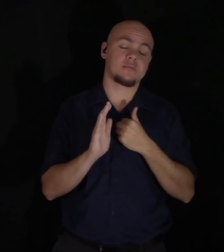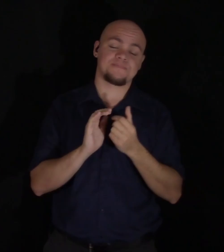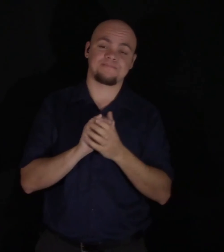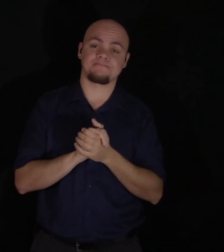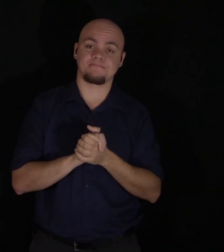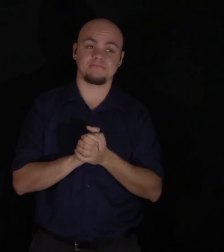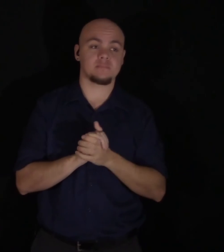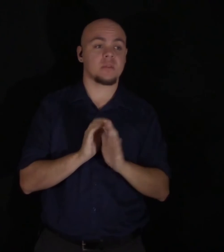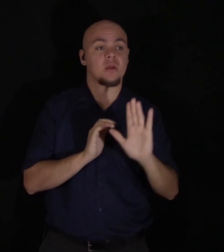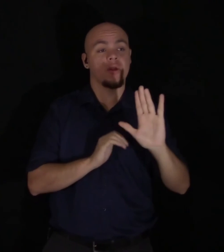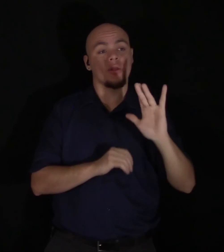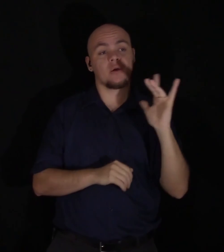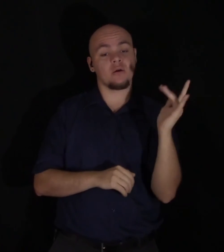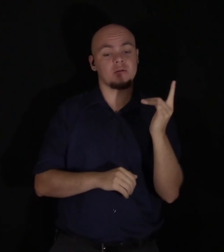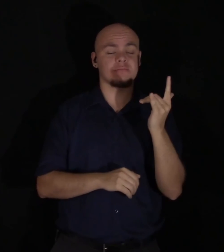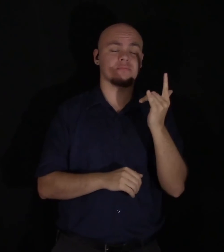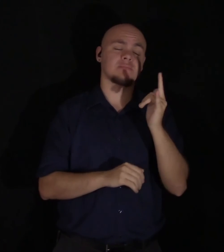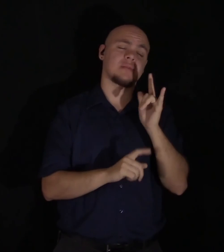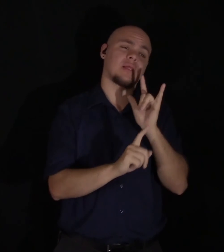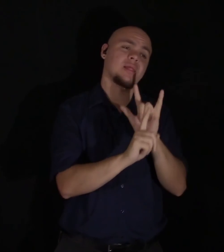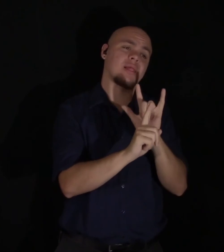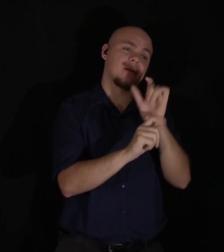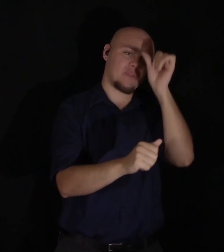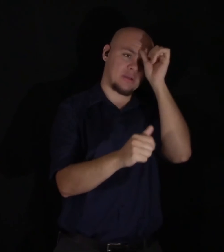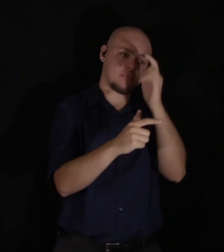Your affectionate brother, Robert Walton.